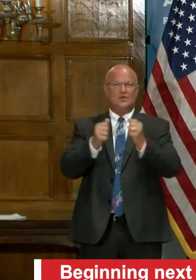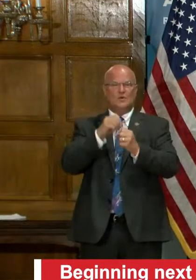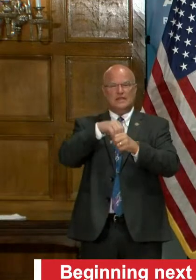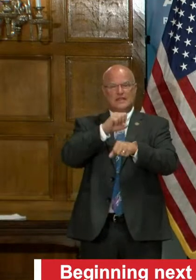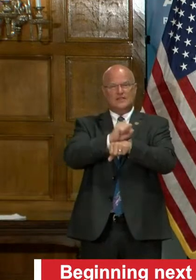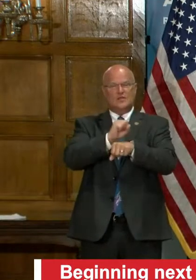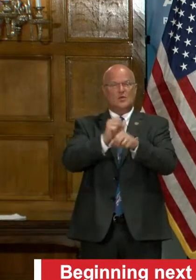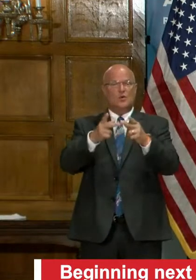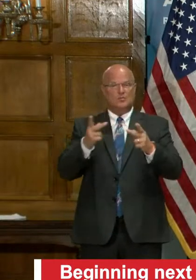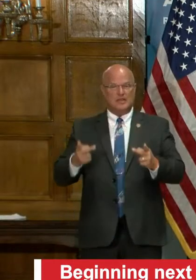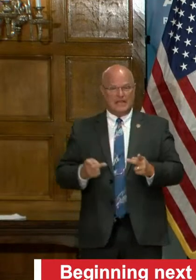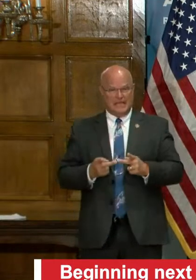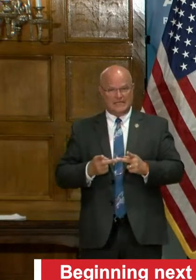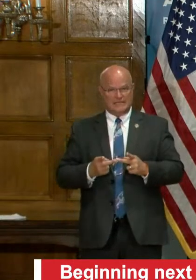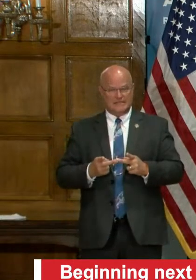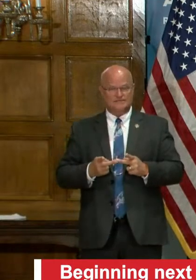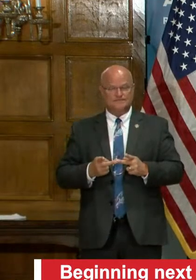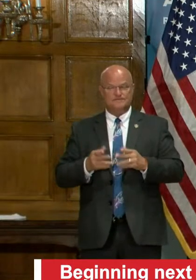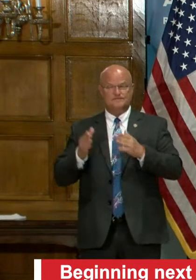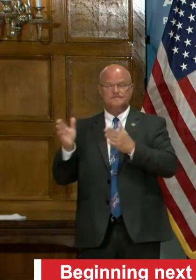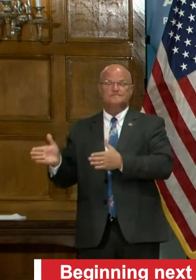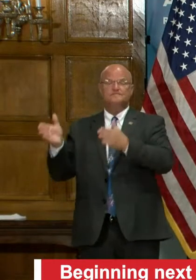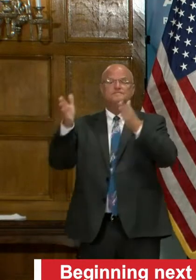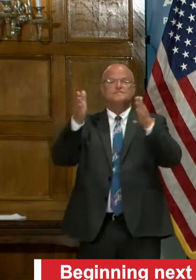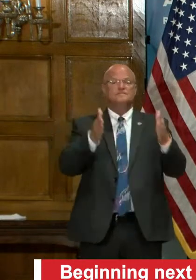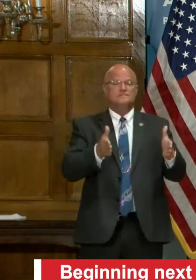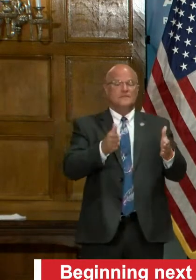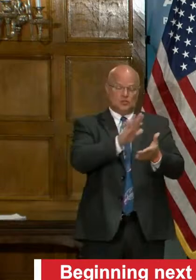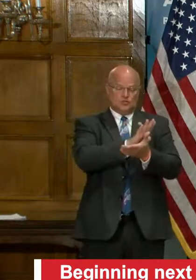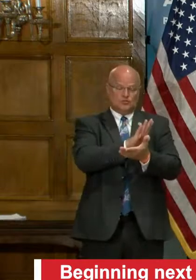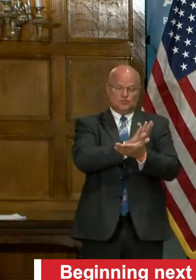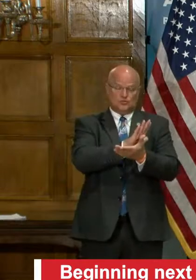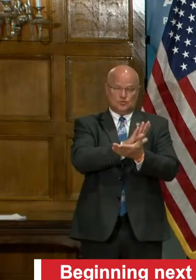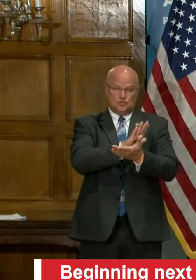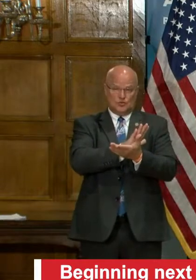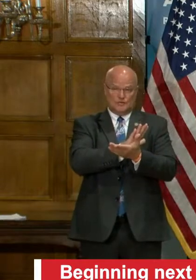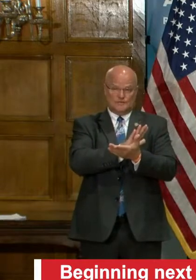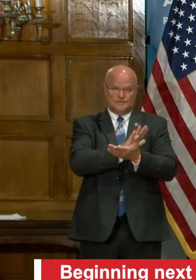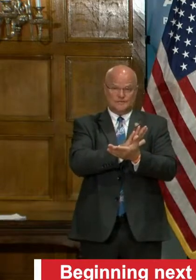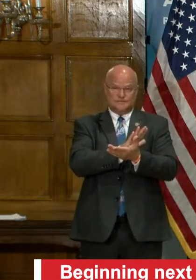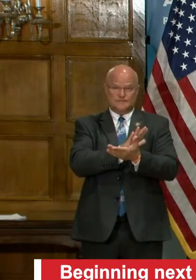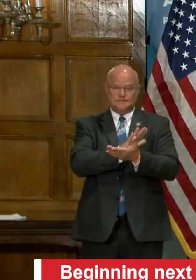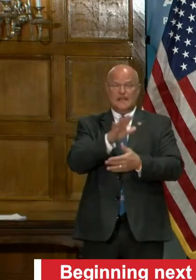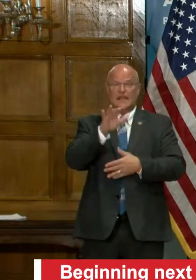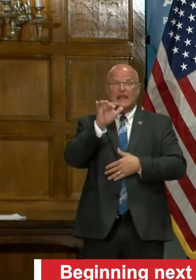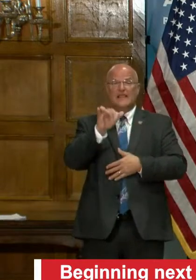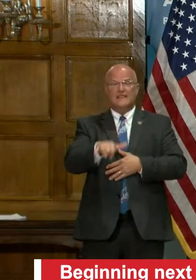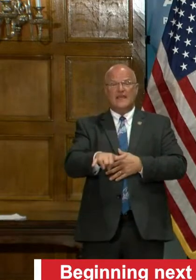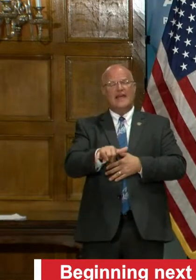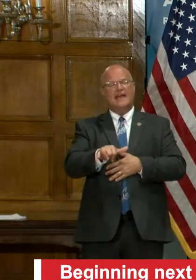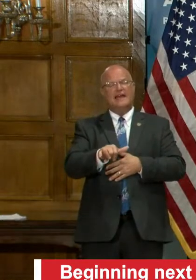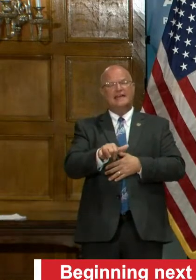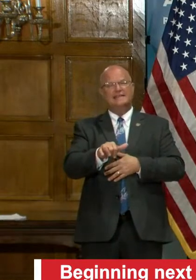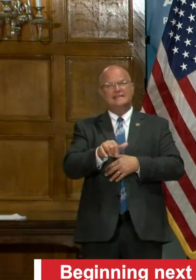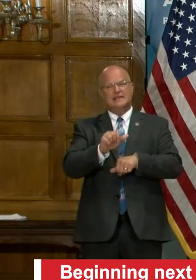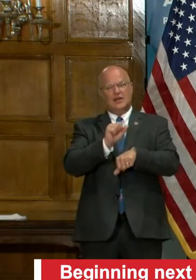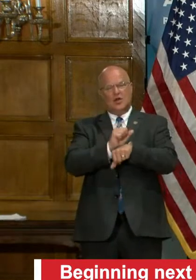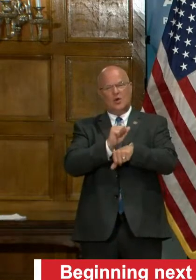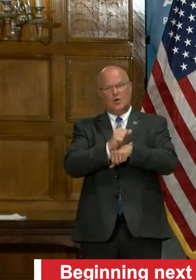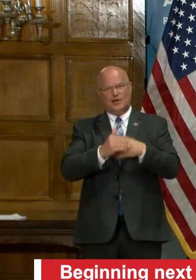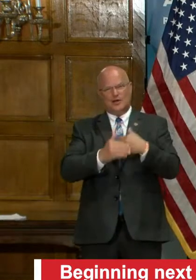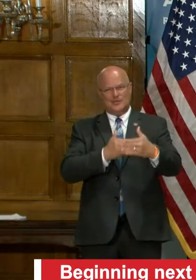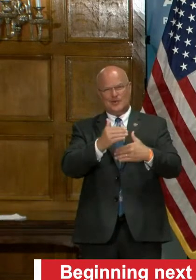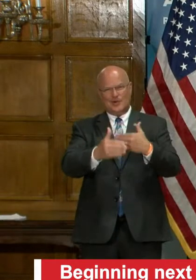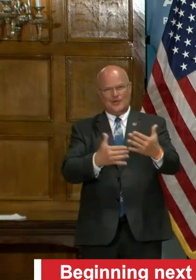the workplace. In terms of school, that is a work in progress. I've